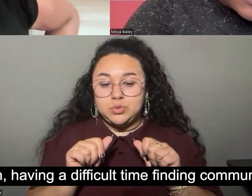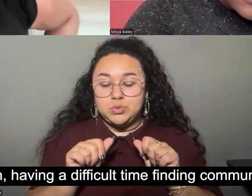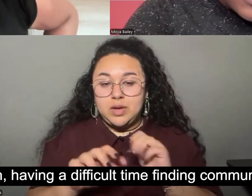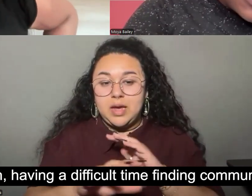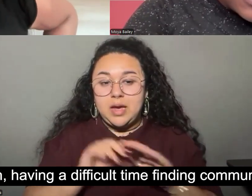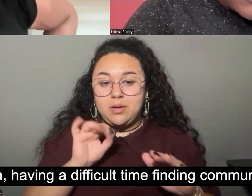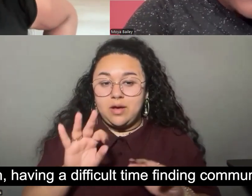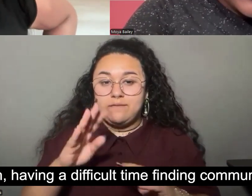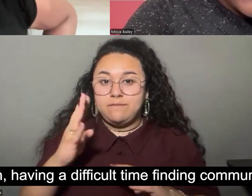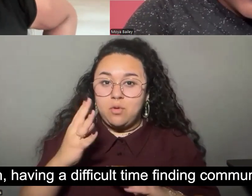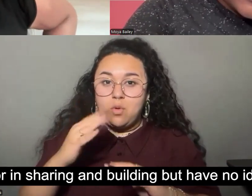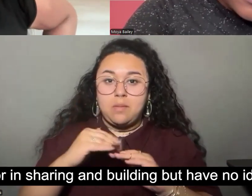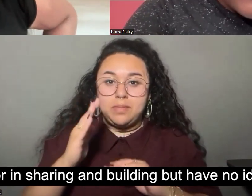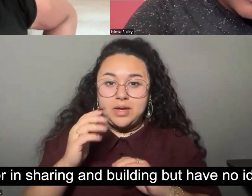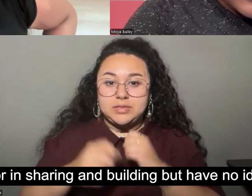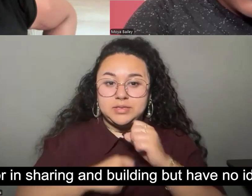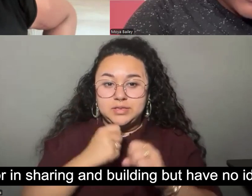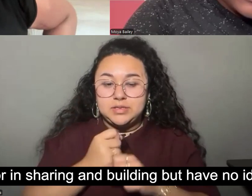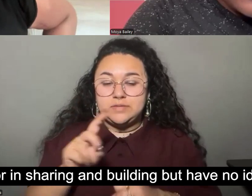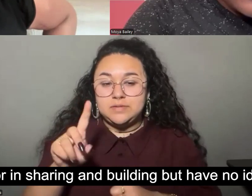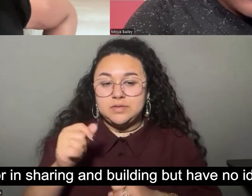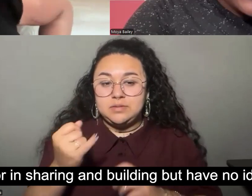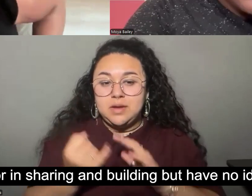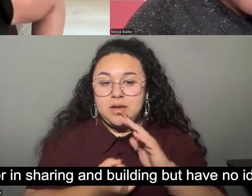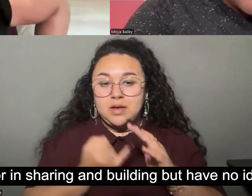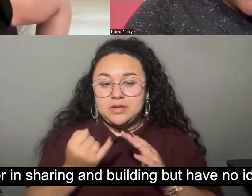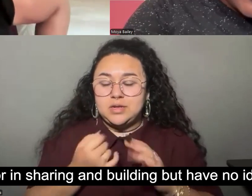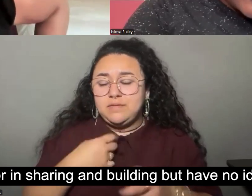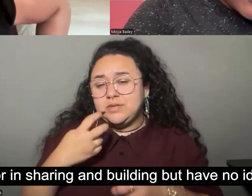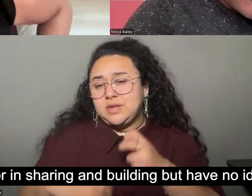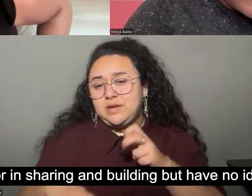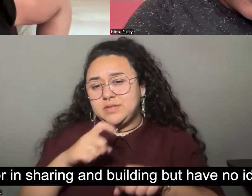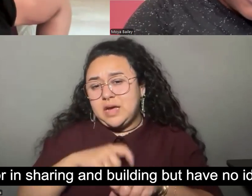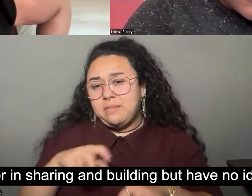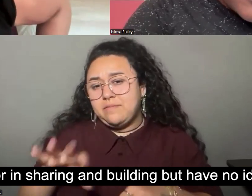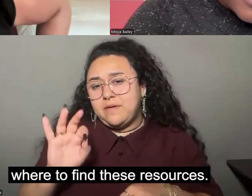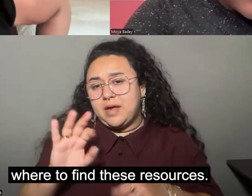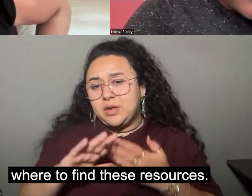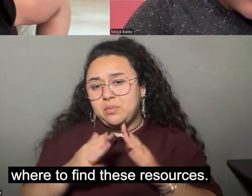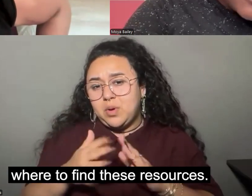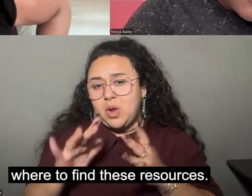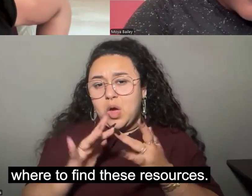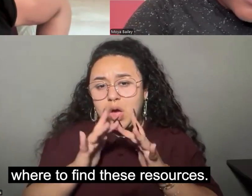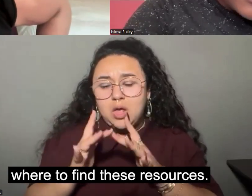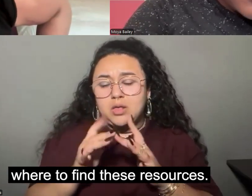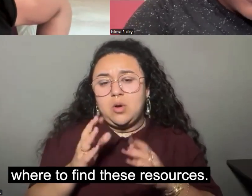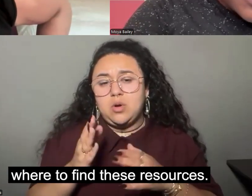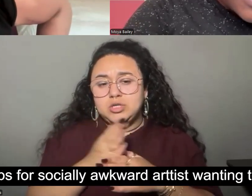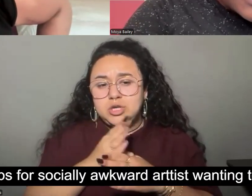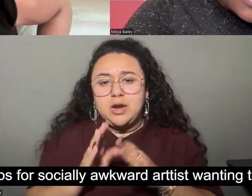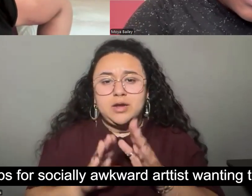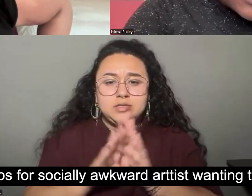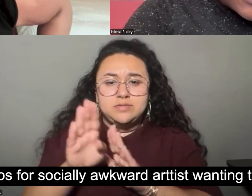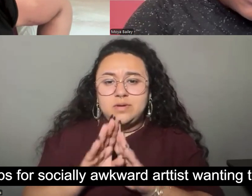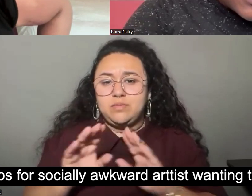disability isolation, having a difficult time finding community online or in sharing and building, but have no idea where to find these